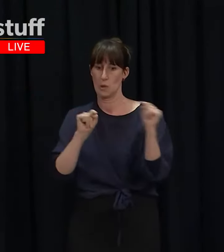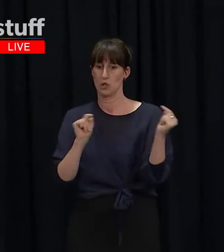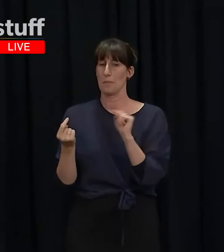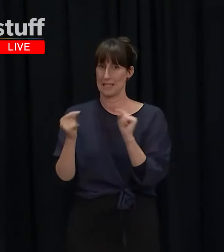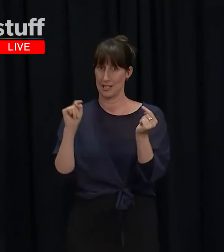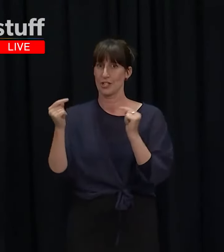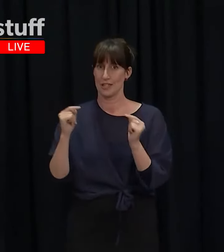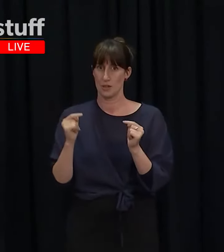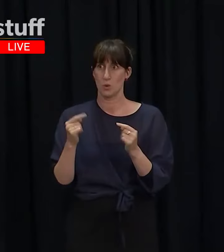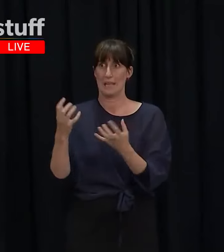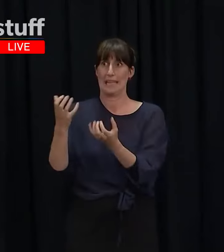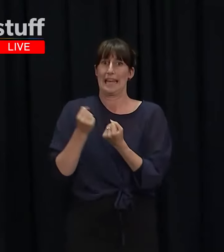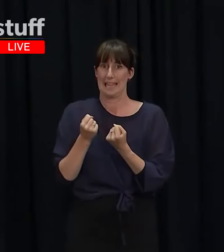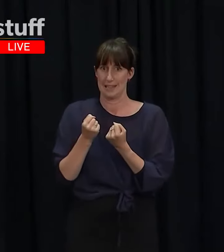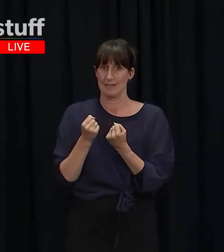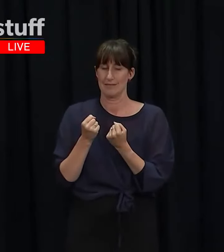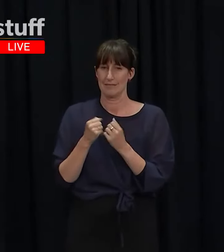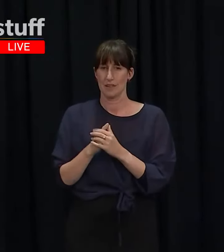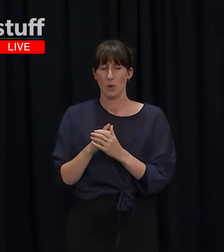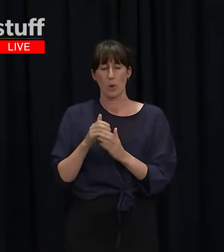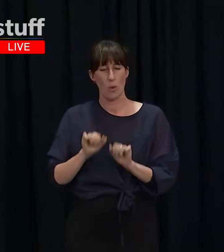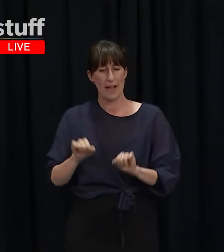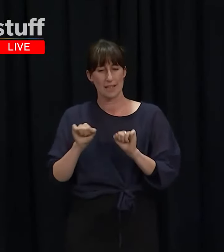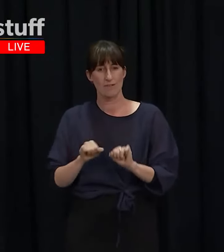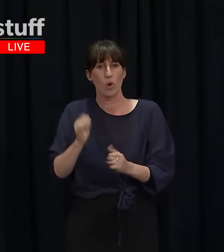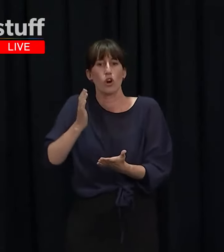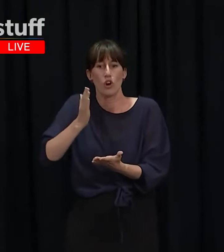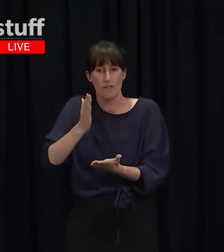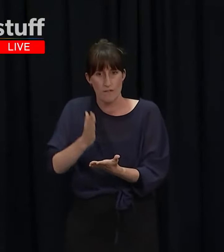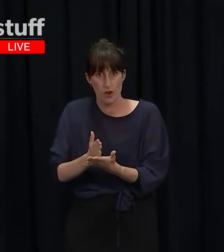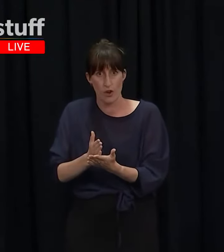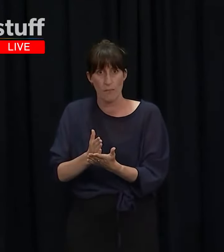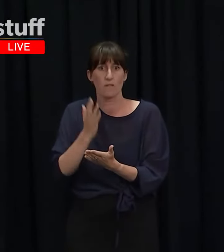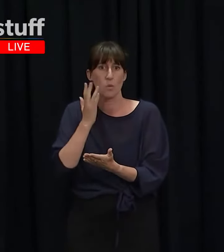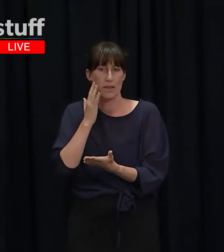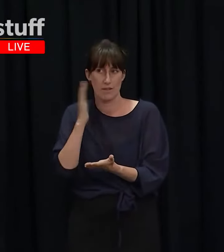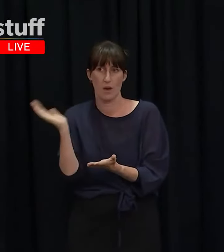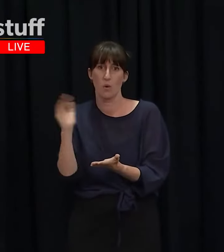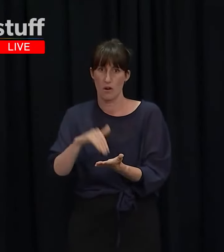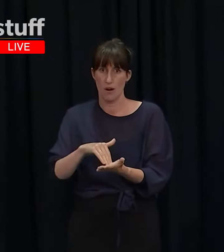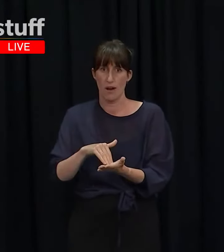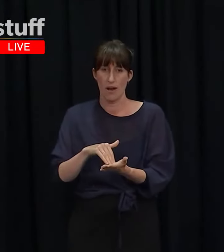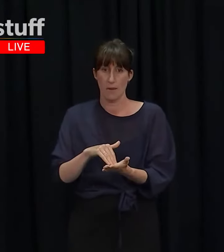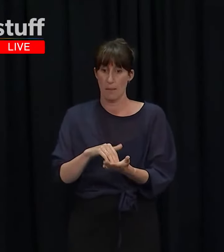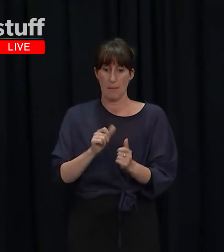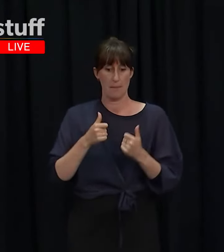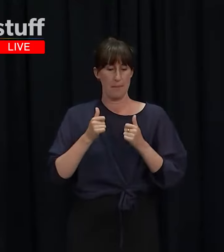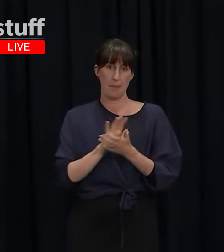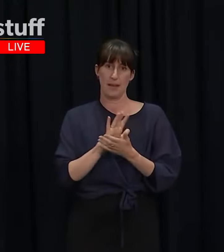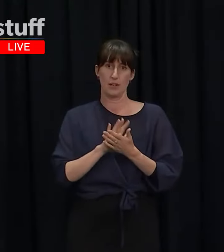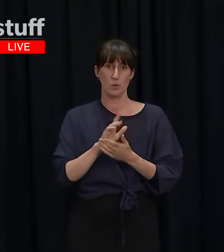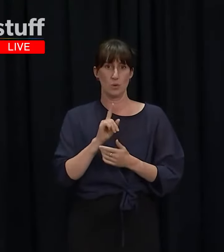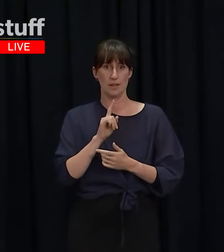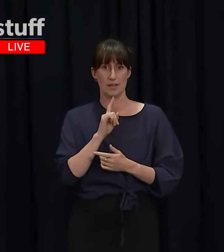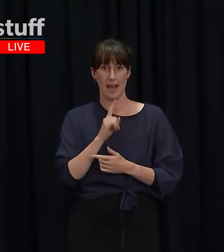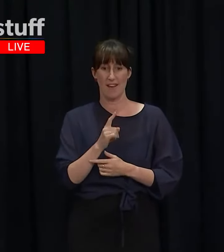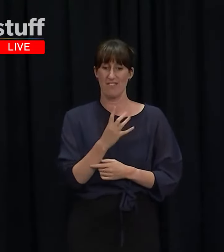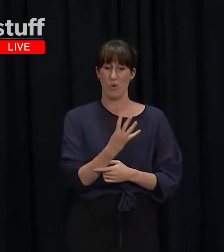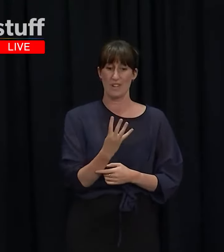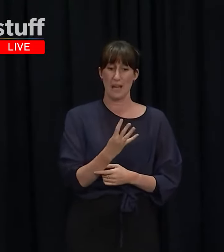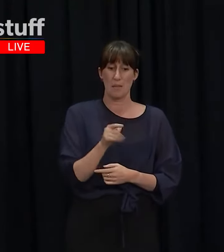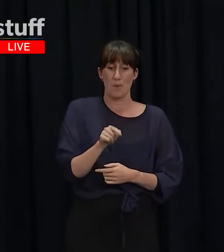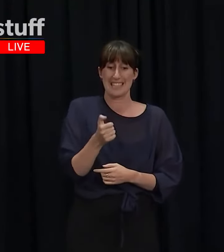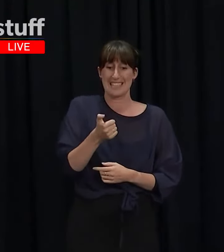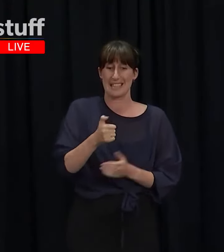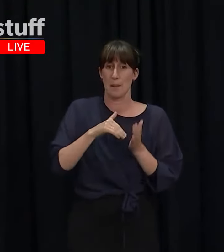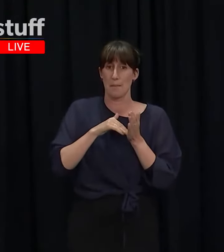the suppliers on, is getting confirmation of delivery against those orders. Pleased to say we've got quite a lot, another 14.6 million